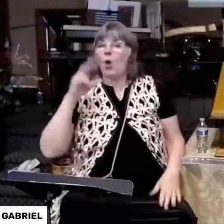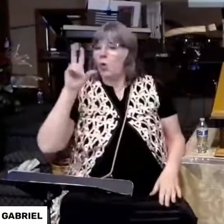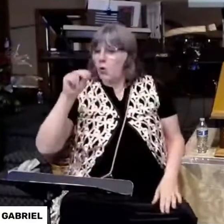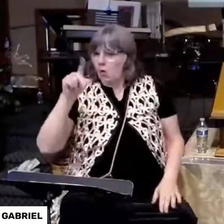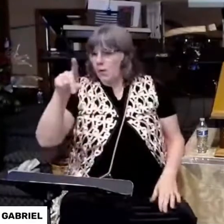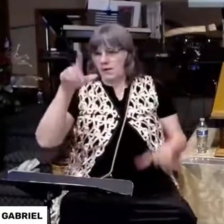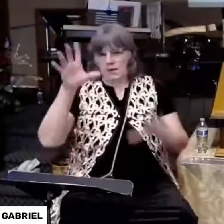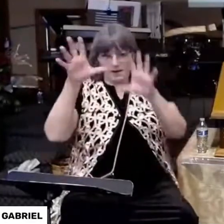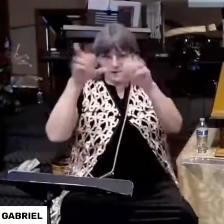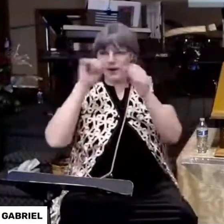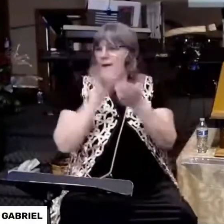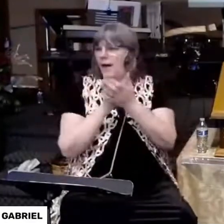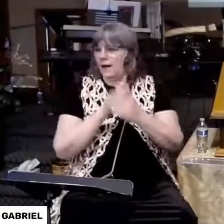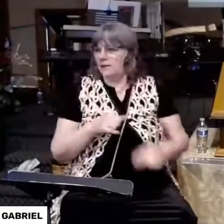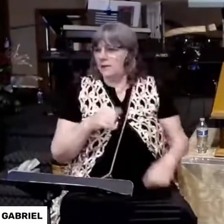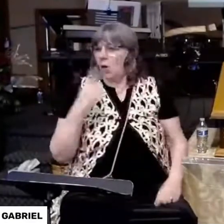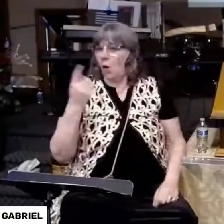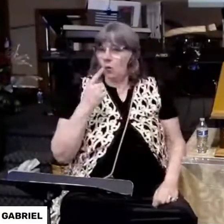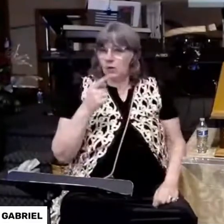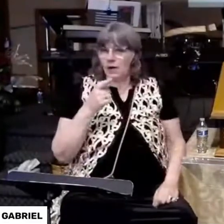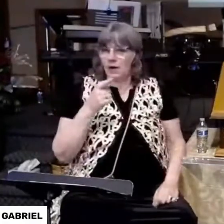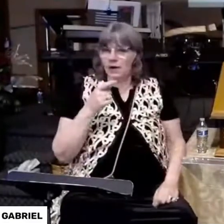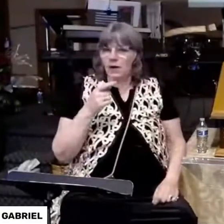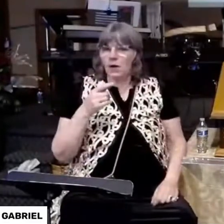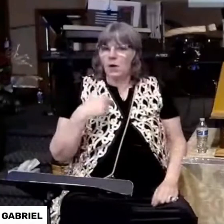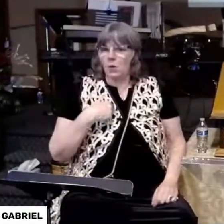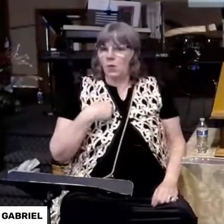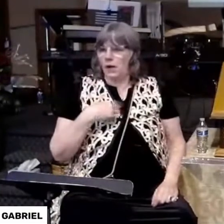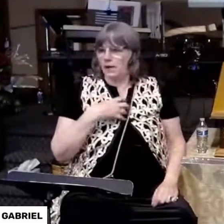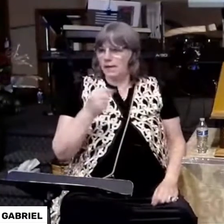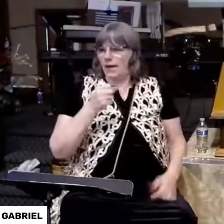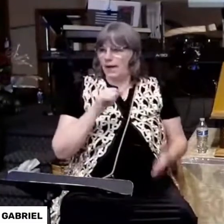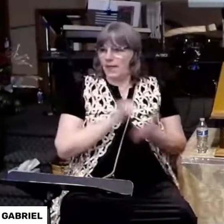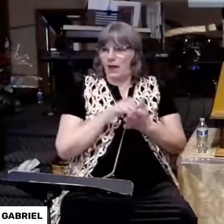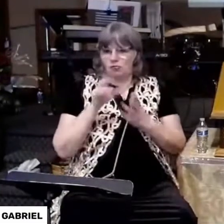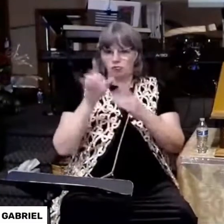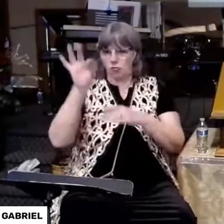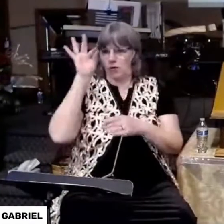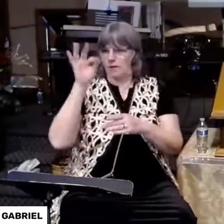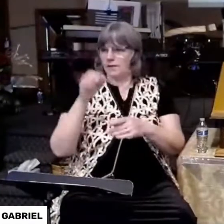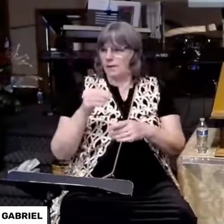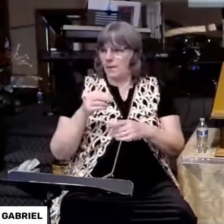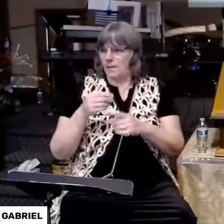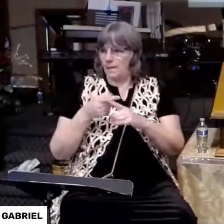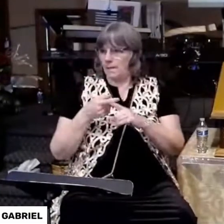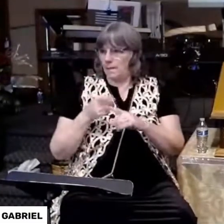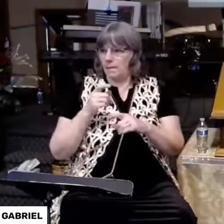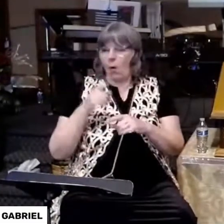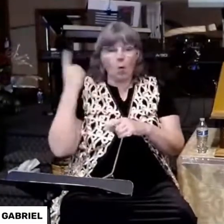ourselves. You know? And